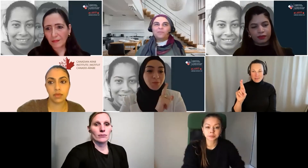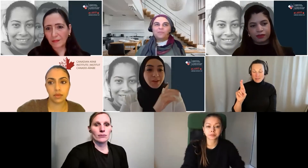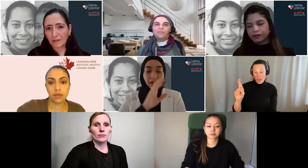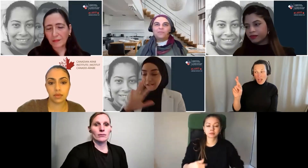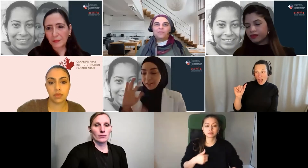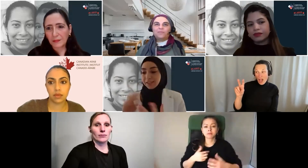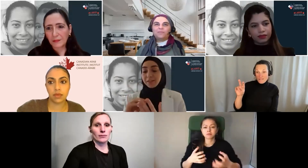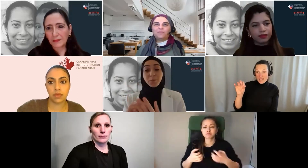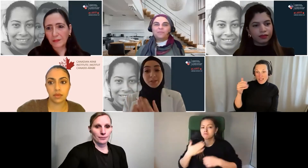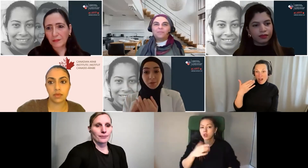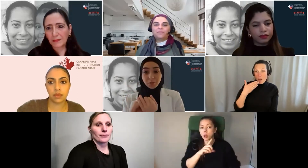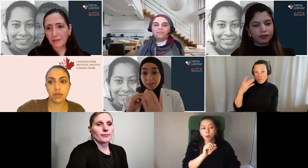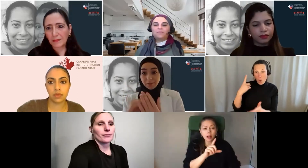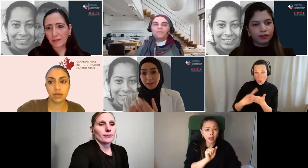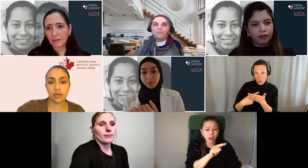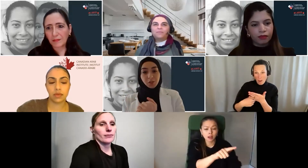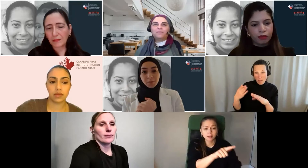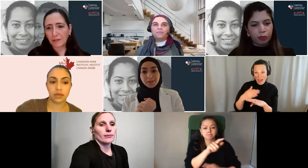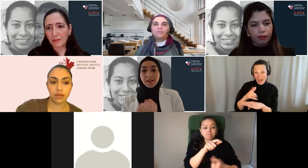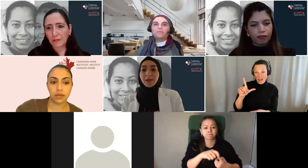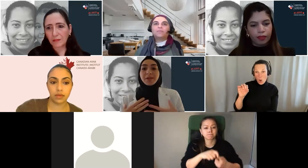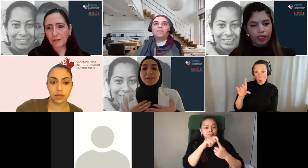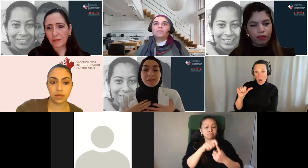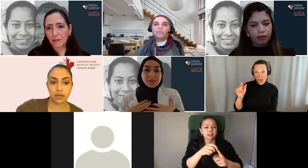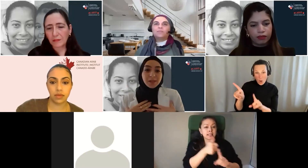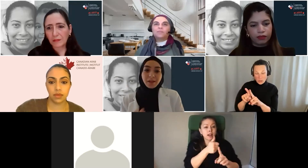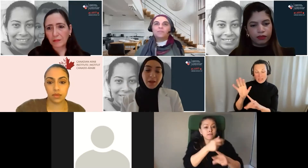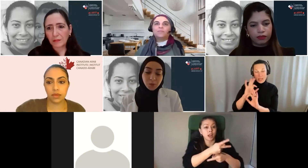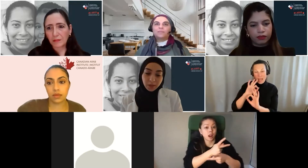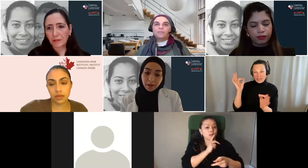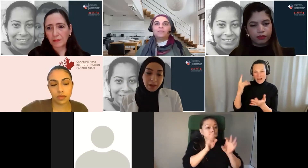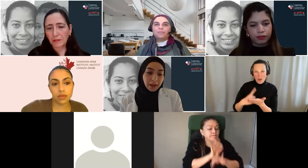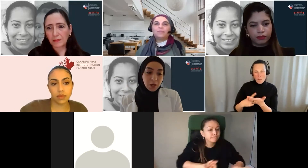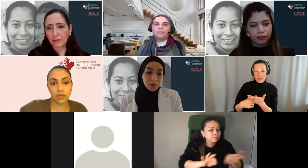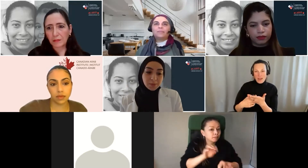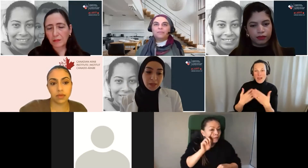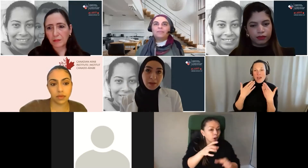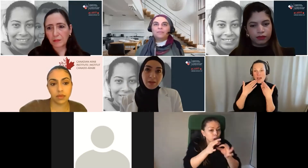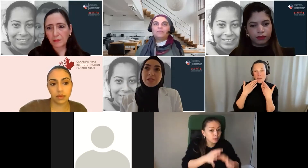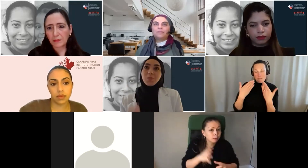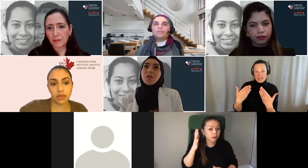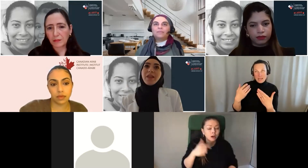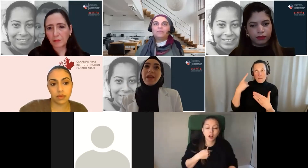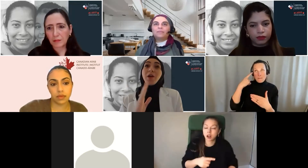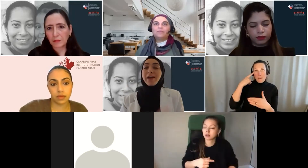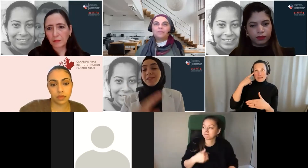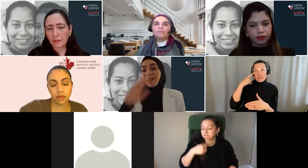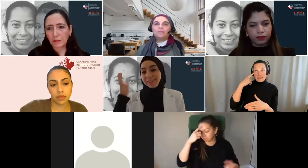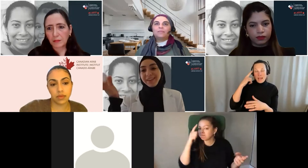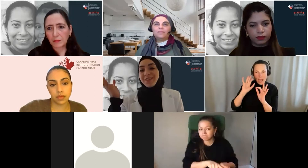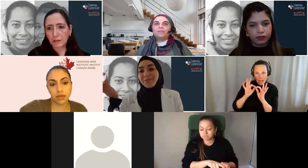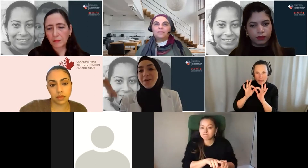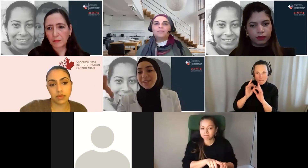much for highlighting the importance of self-care for interpreter, because that's something I absolutely agree with. Because especially